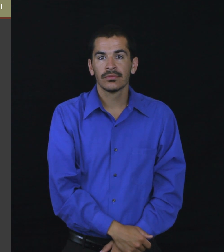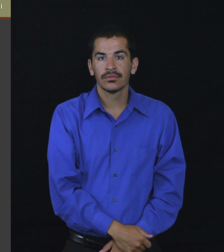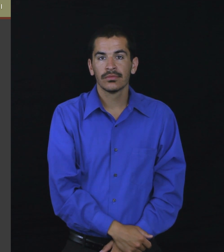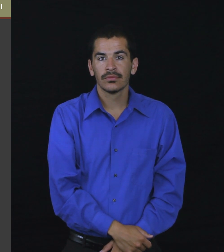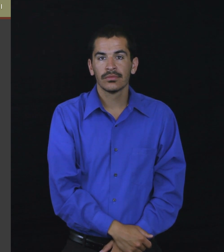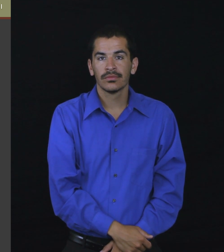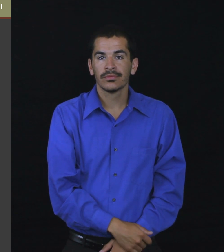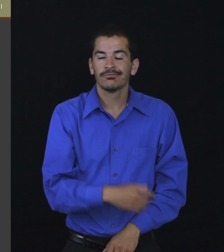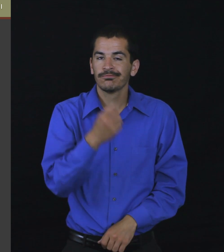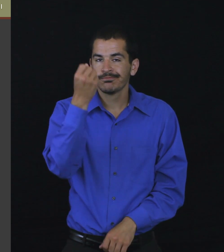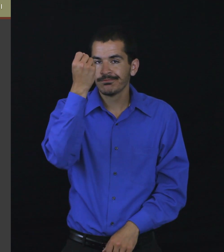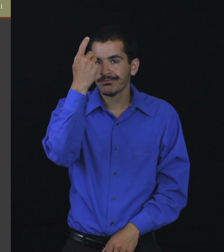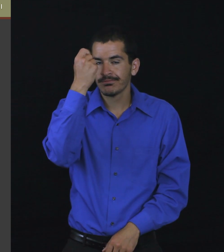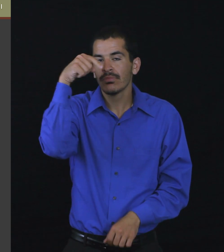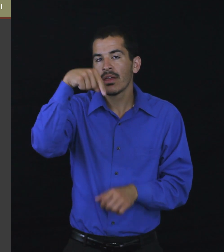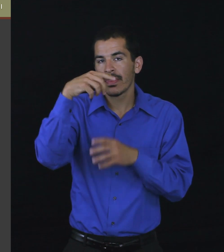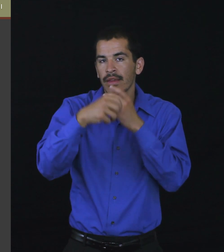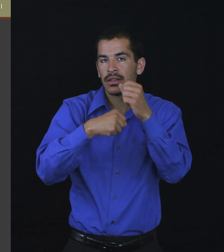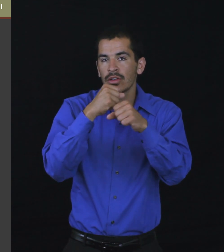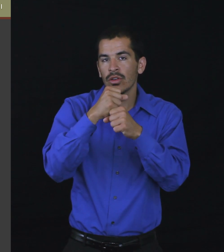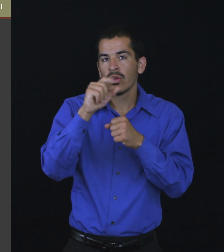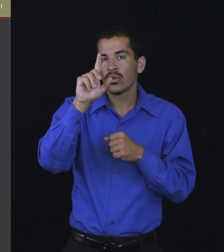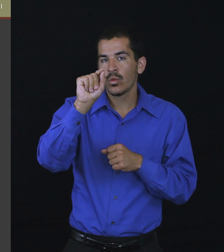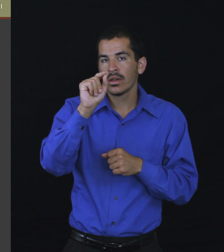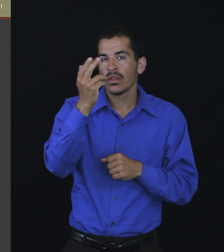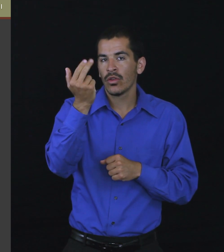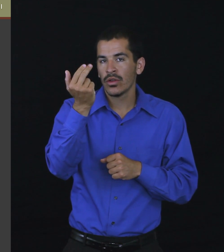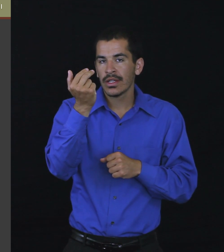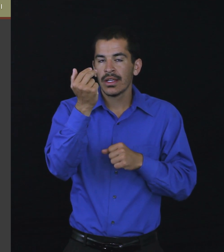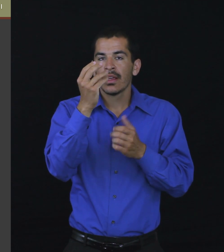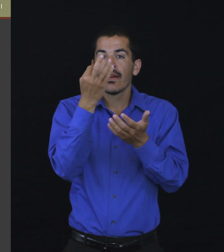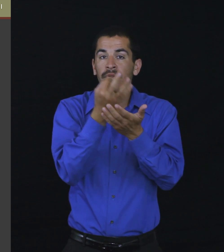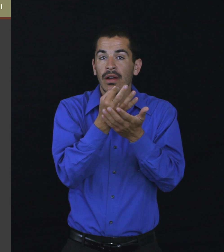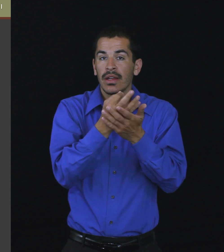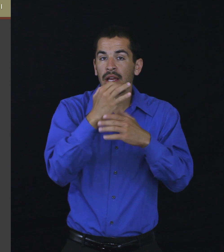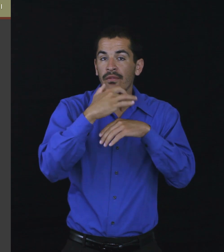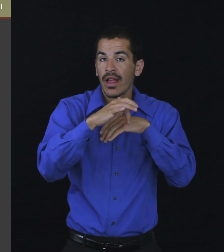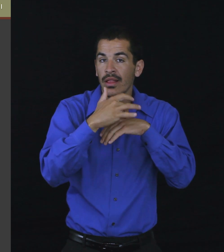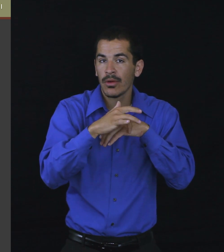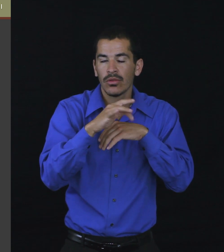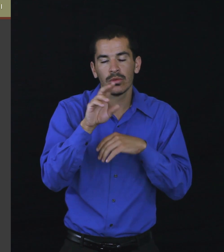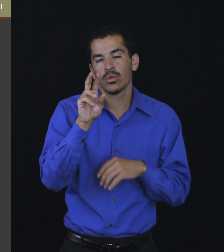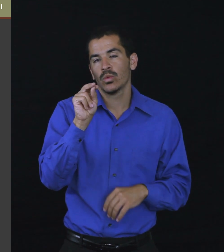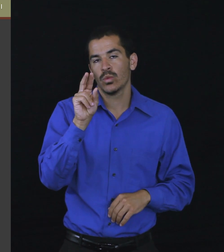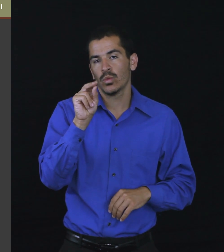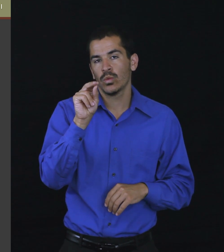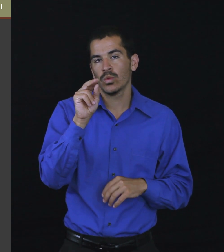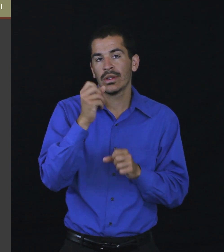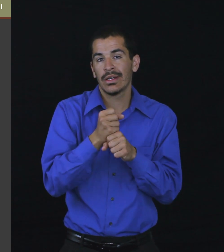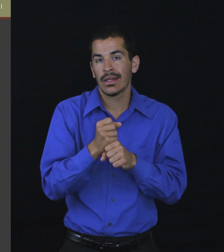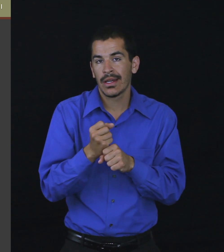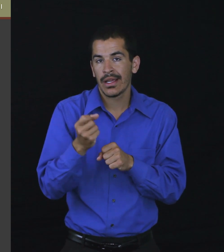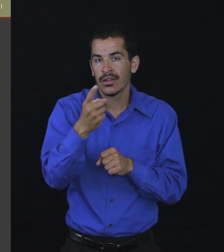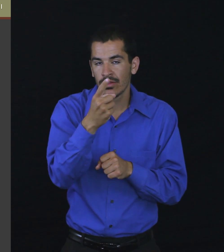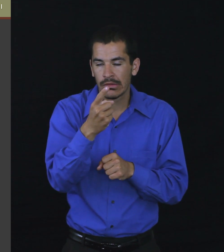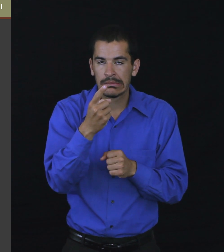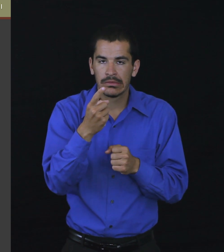Funding was not available in 2013 and might not be available in